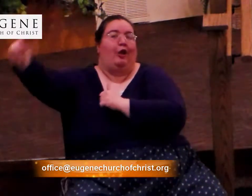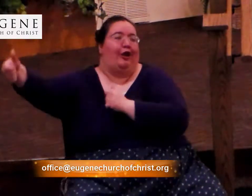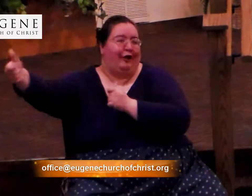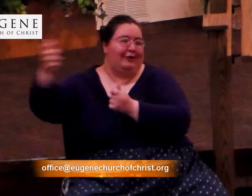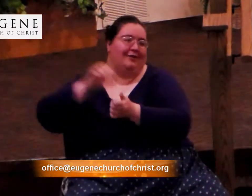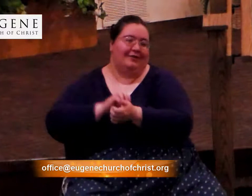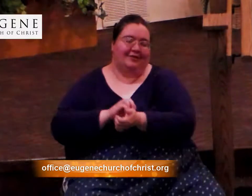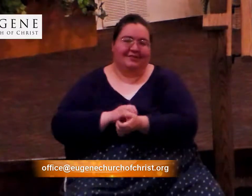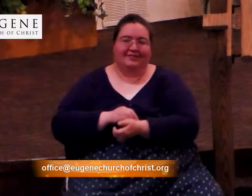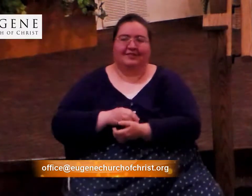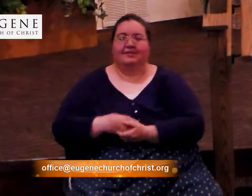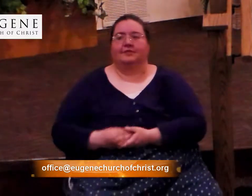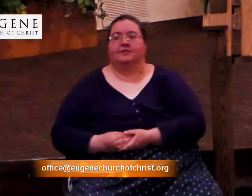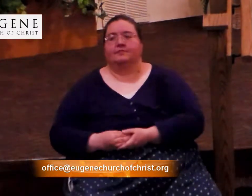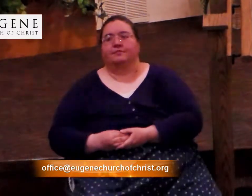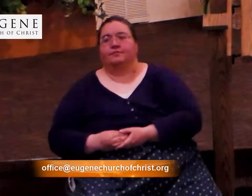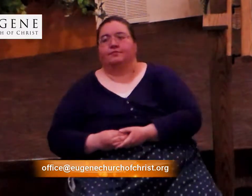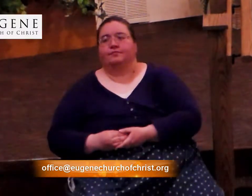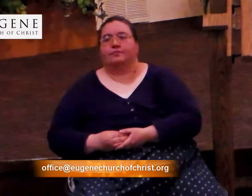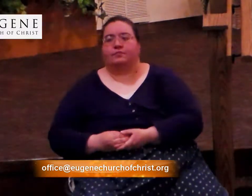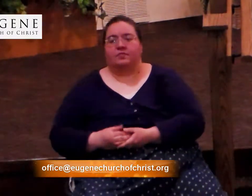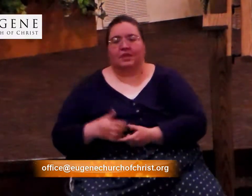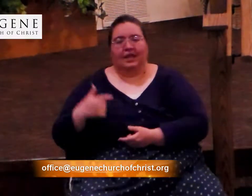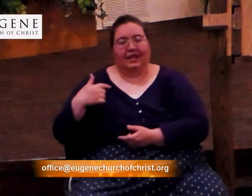I said, don't leave anywhere and go anywhere far